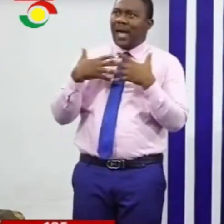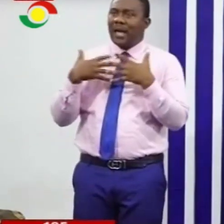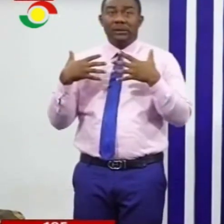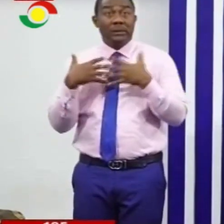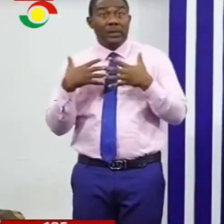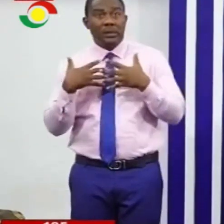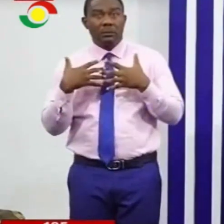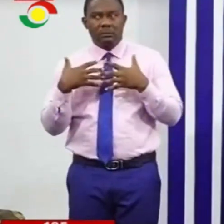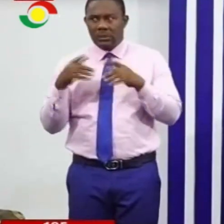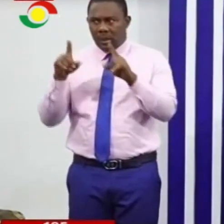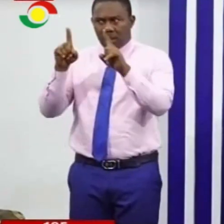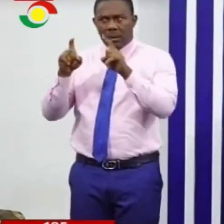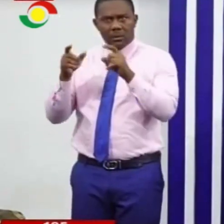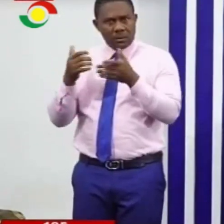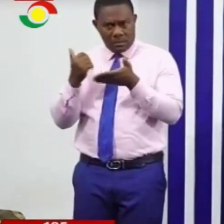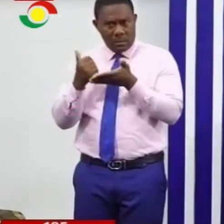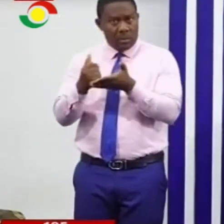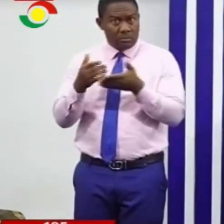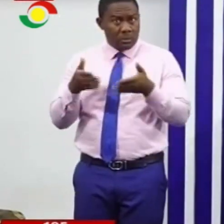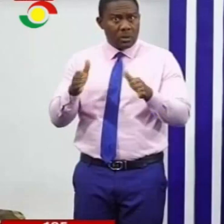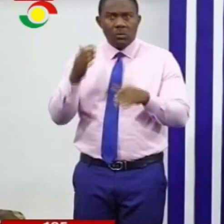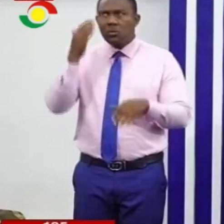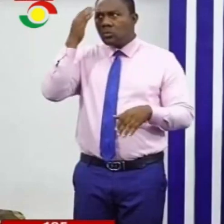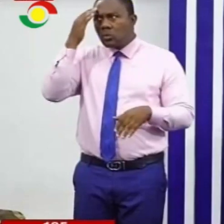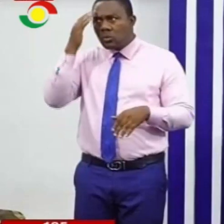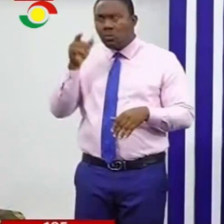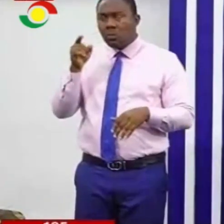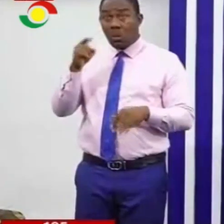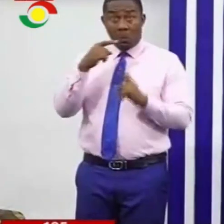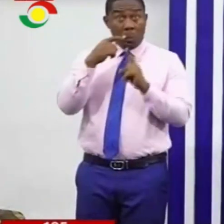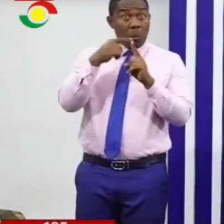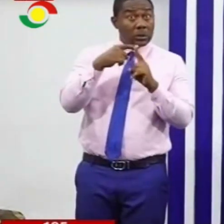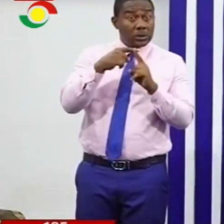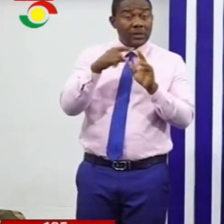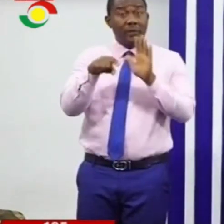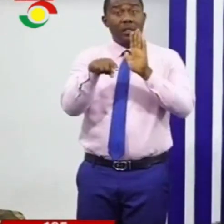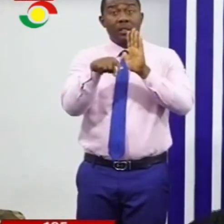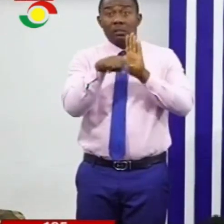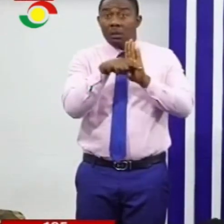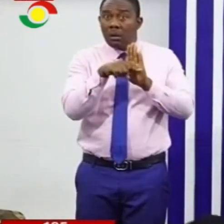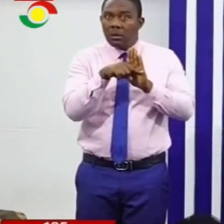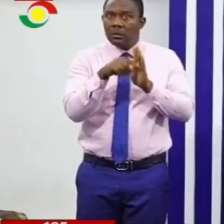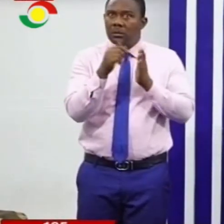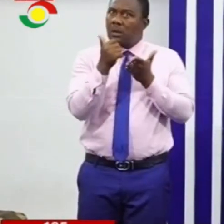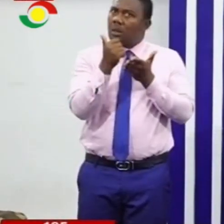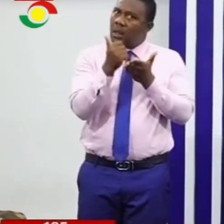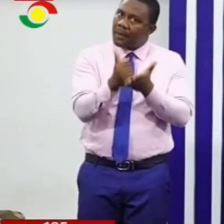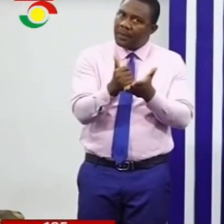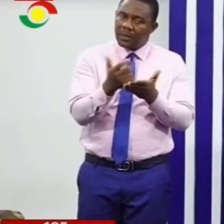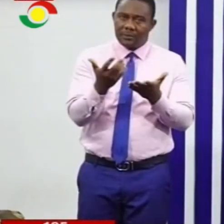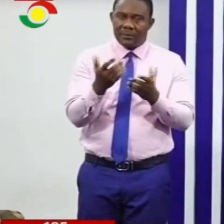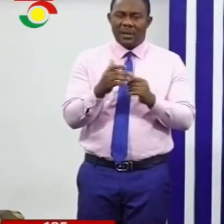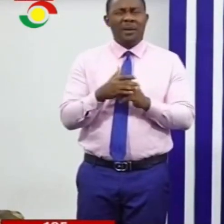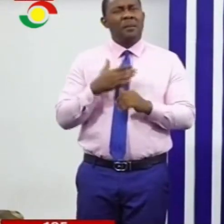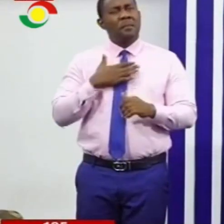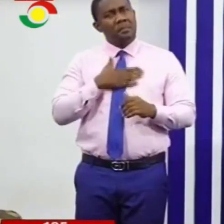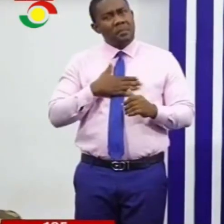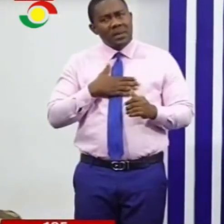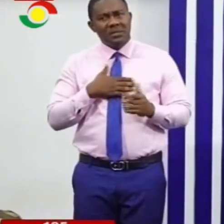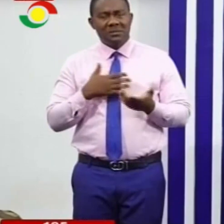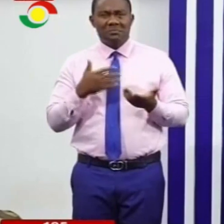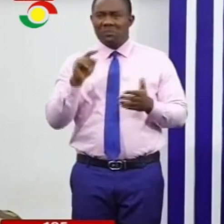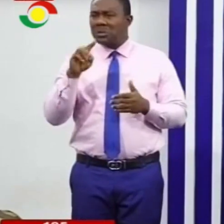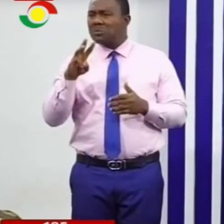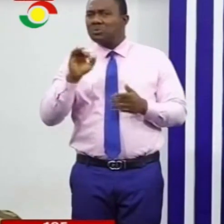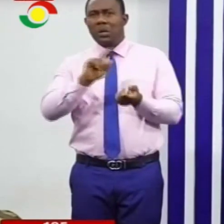Taking the test enables us to know your status and therefore assist you if you need to be assisted. May I quickly do a translation of some of the highlights into Chi,